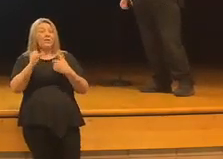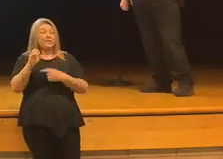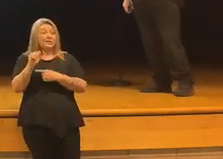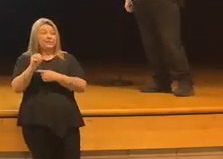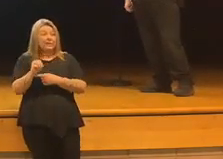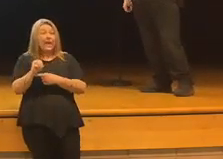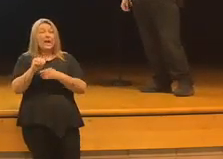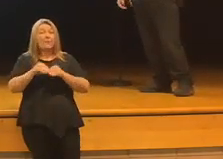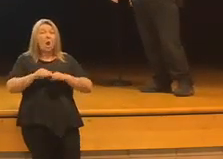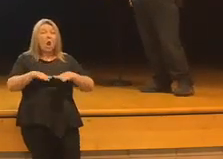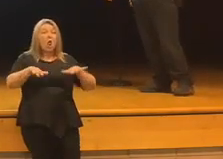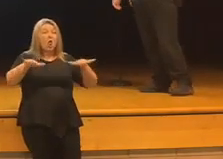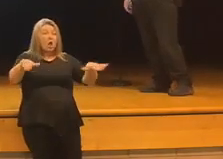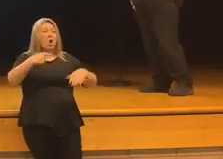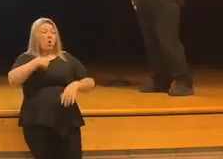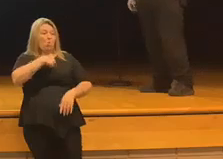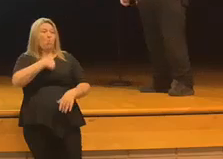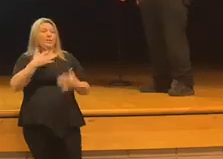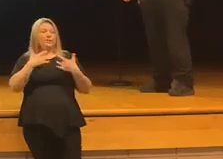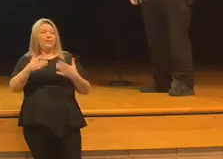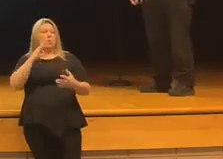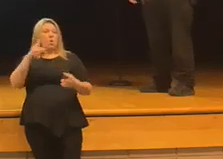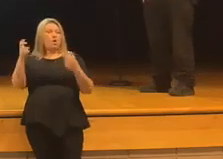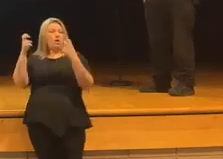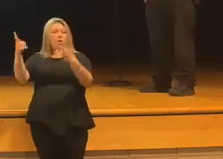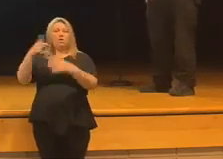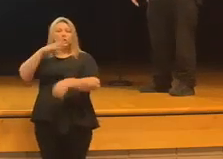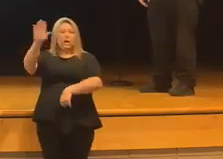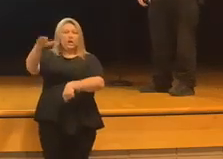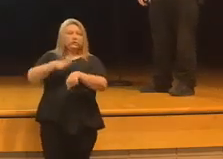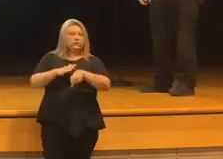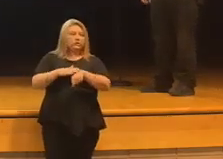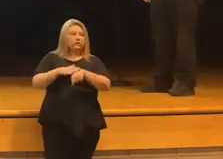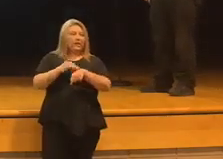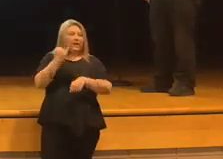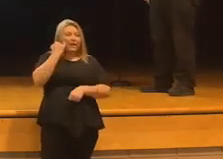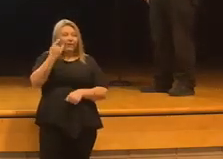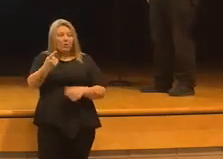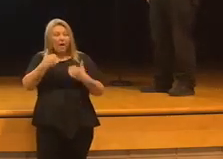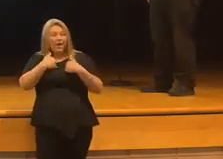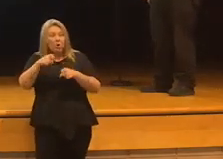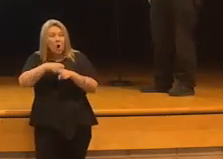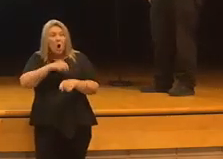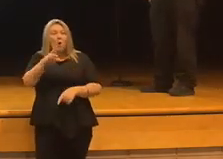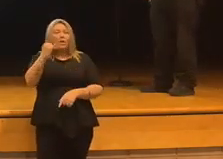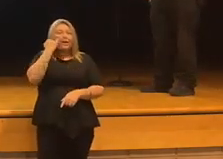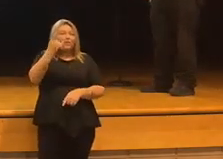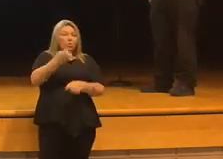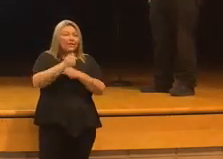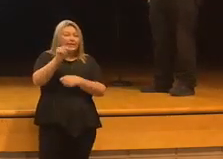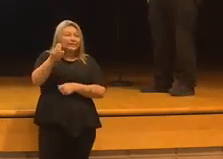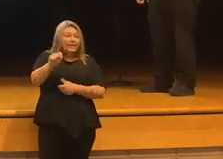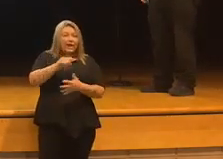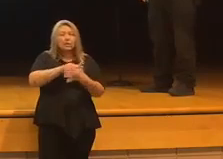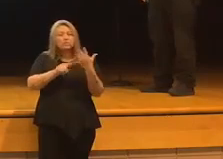there to let people know what's going on, and you can, of course, anytime you think it's a scam, just call 911 and we'll be glad to help you